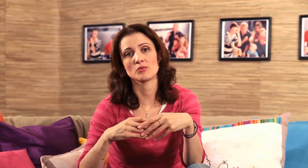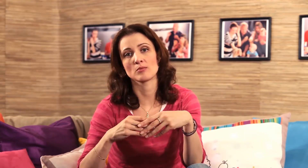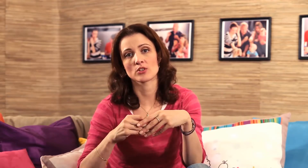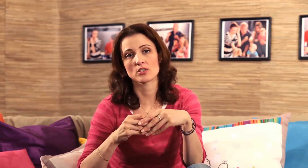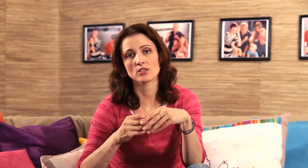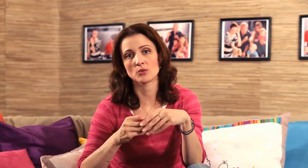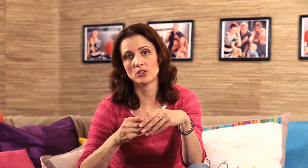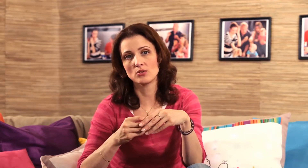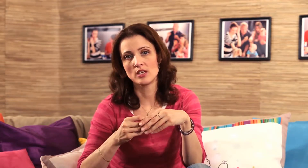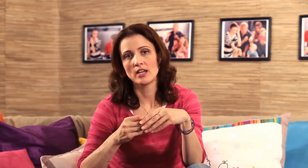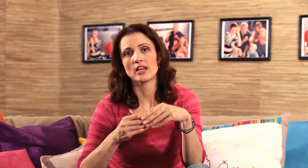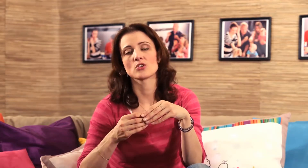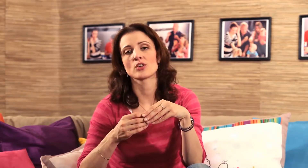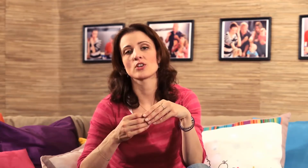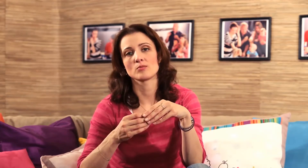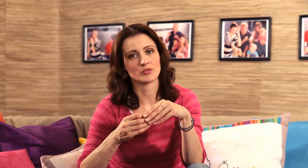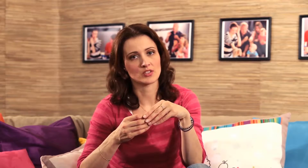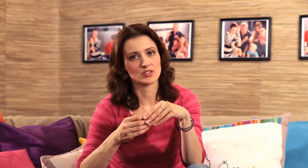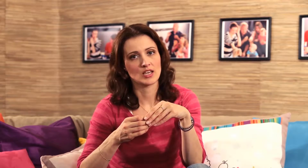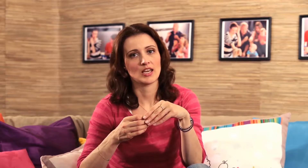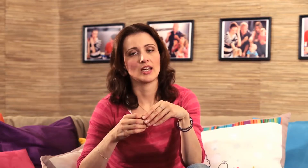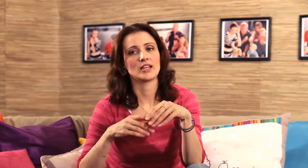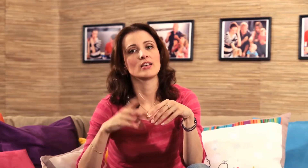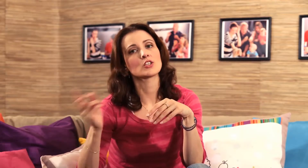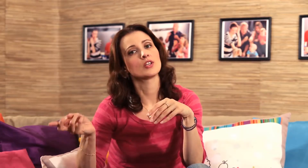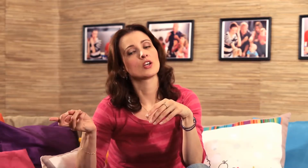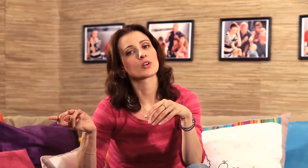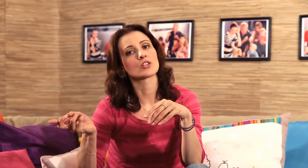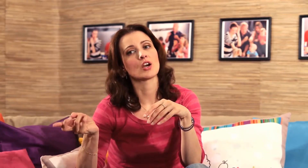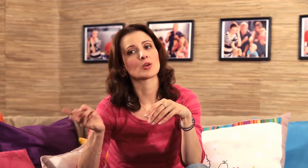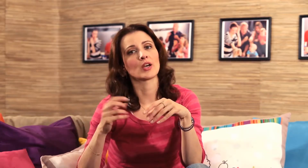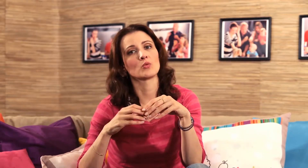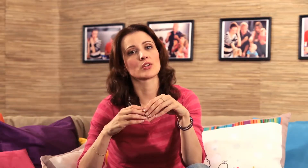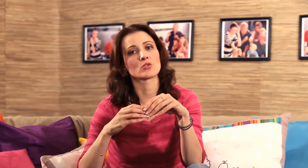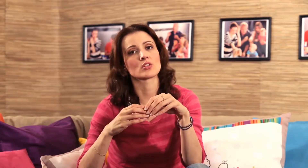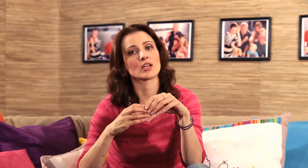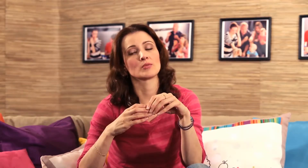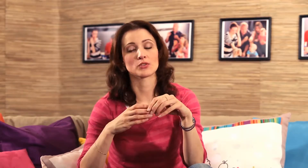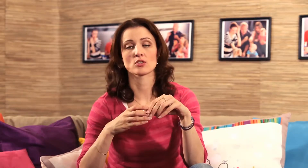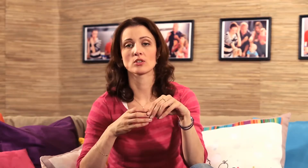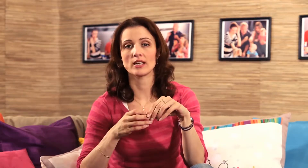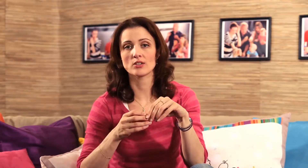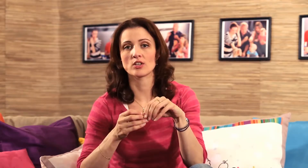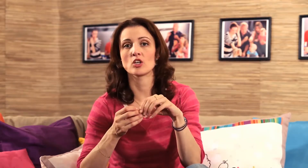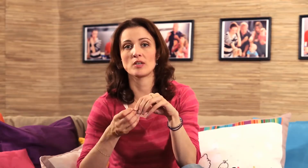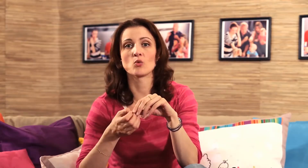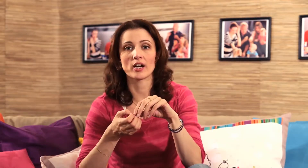fine motor skills that we do, and so there are some differences. And in the next video, we're going to talk about what those differences look like so that you can be aware and be